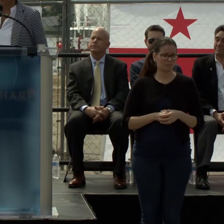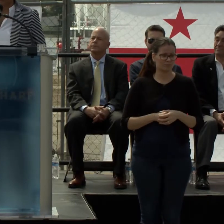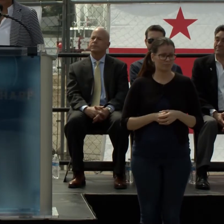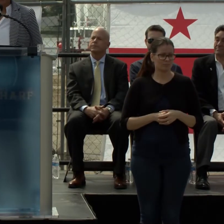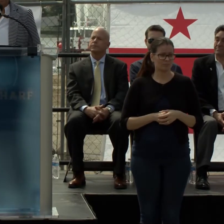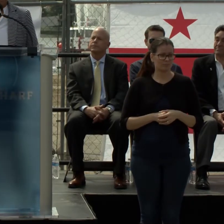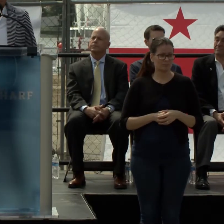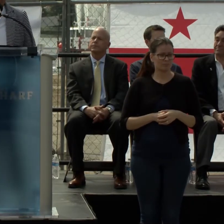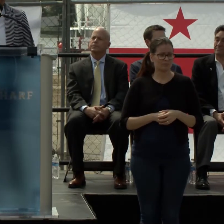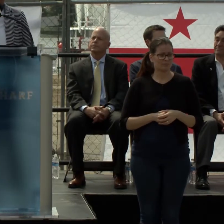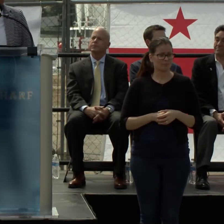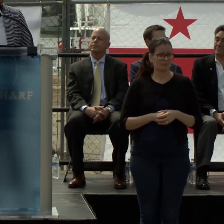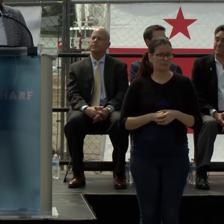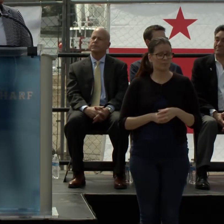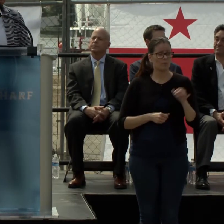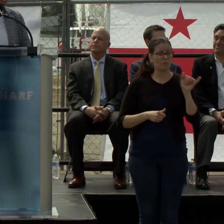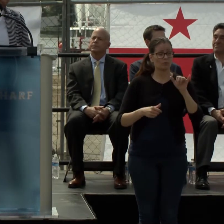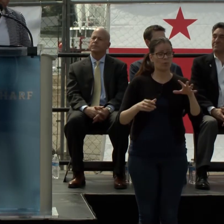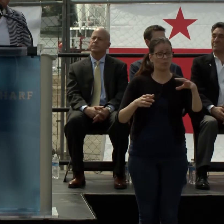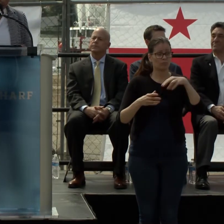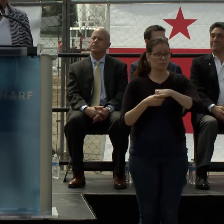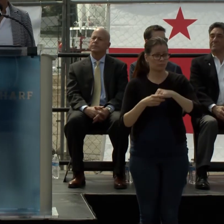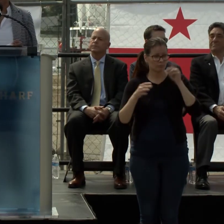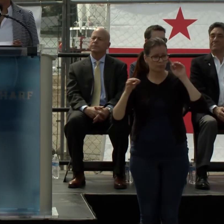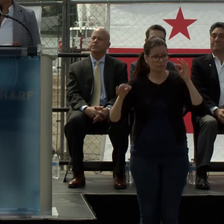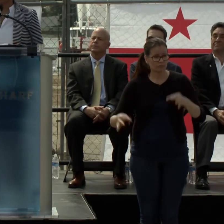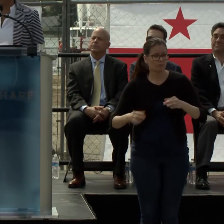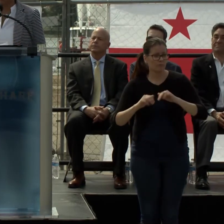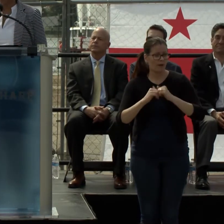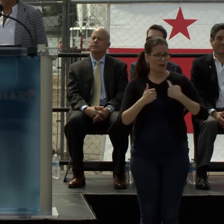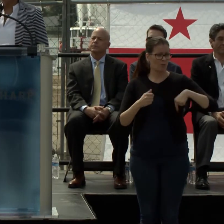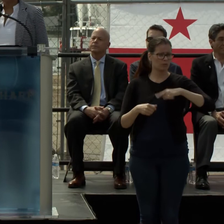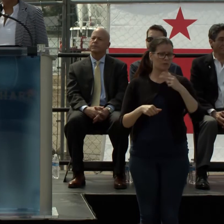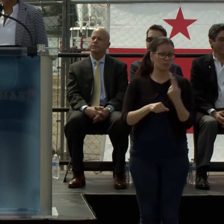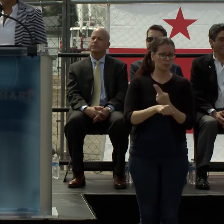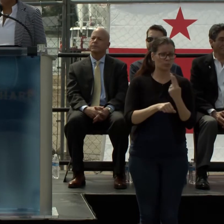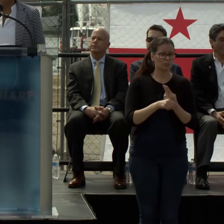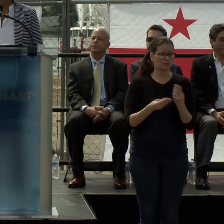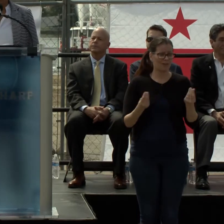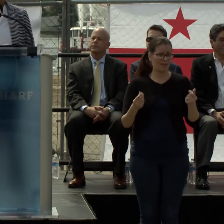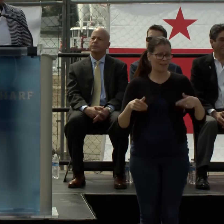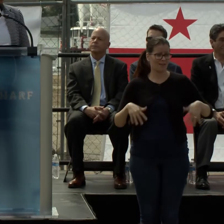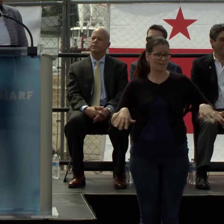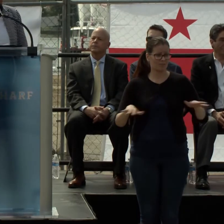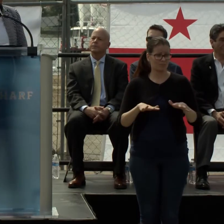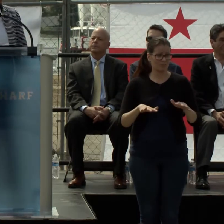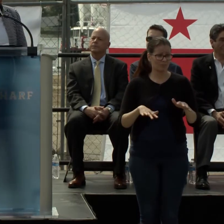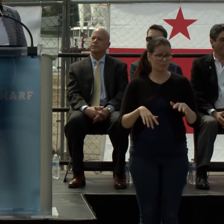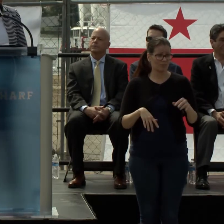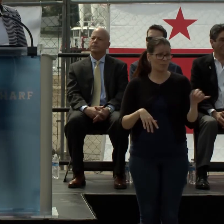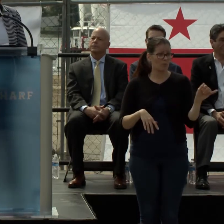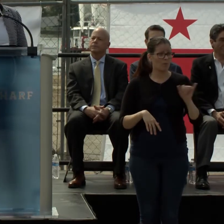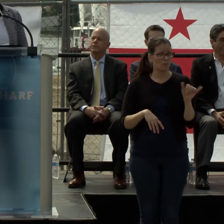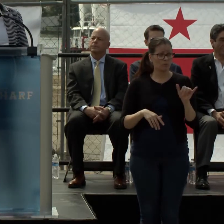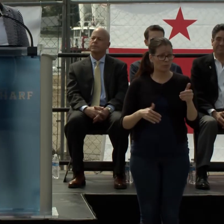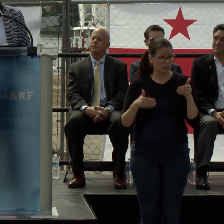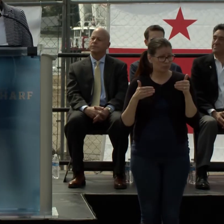will use it, and we focus on putting our residents to work. So this project has